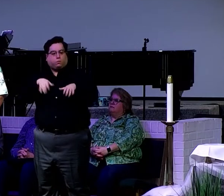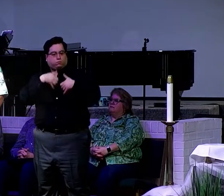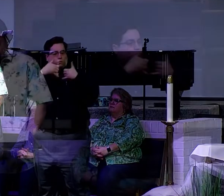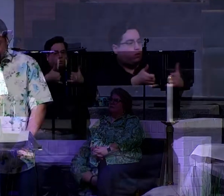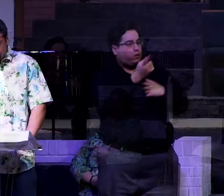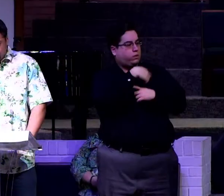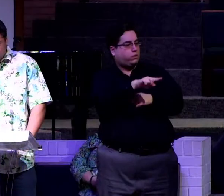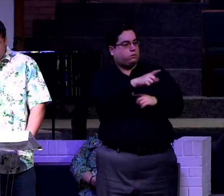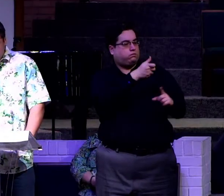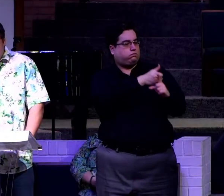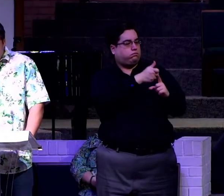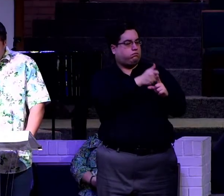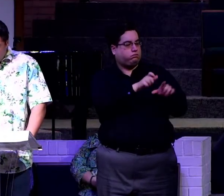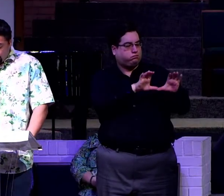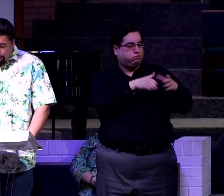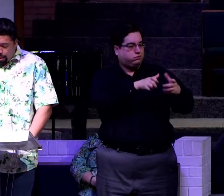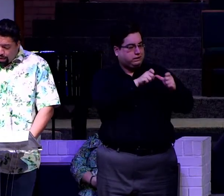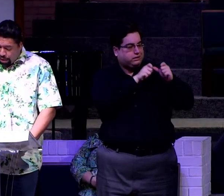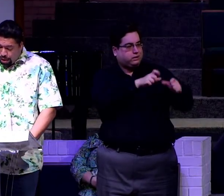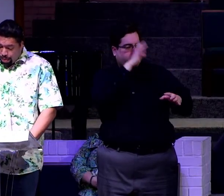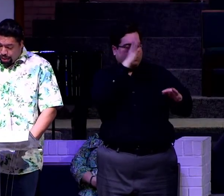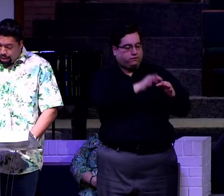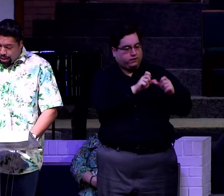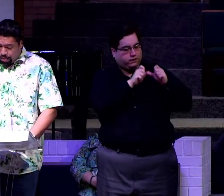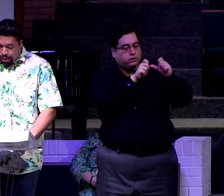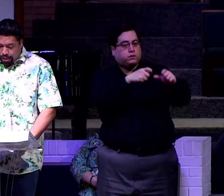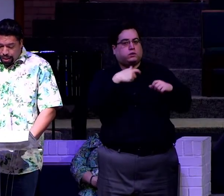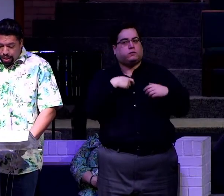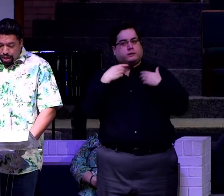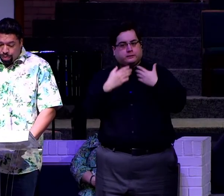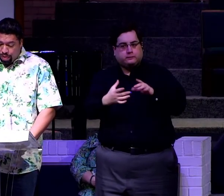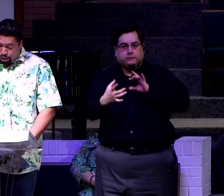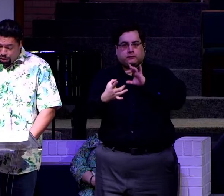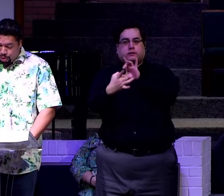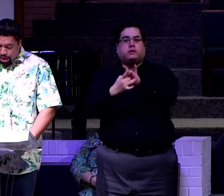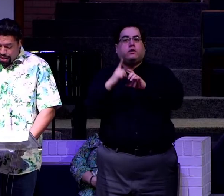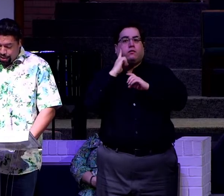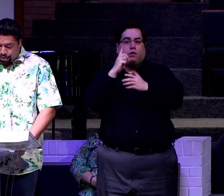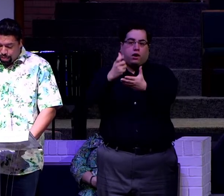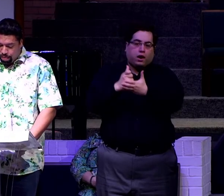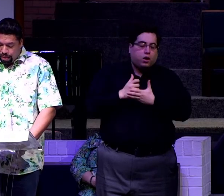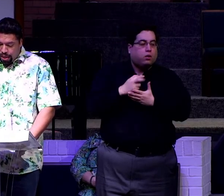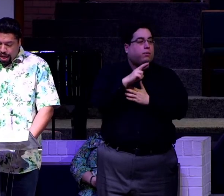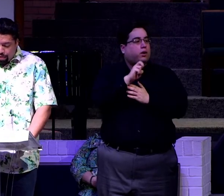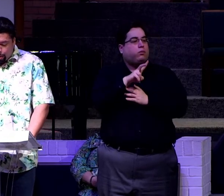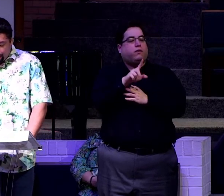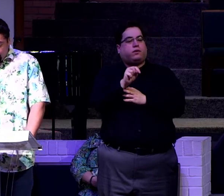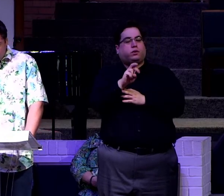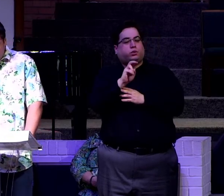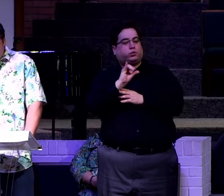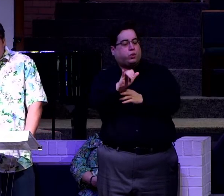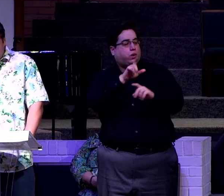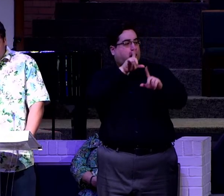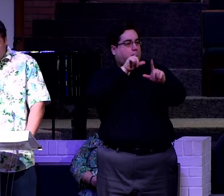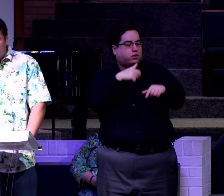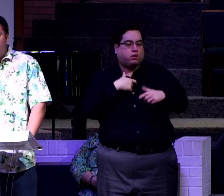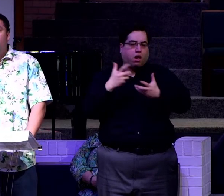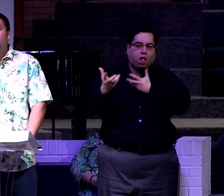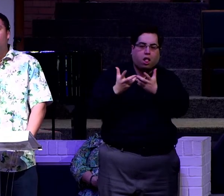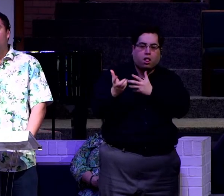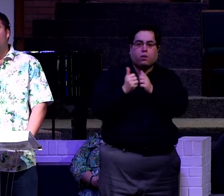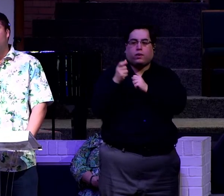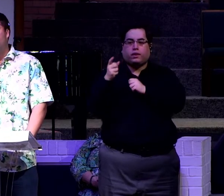faithful. So I reached out for help here at MCC, and Reverend Troy answered. After speaking with him, he